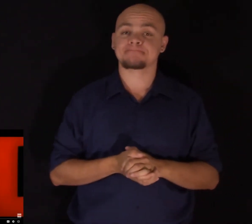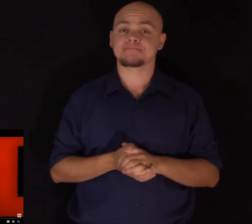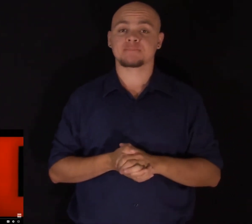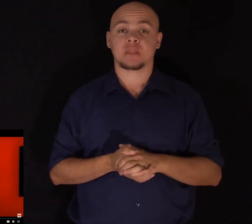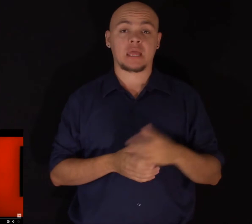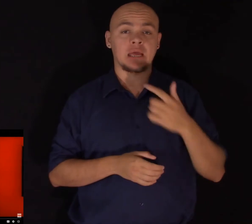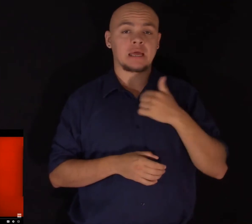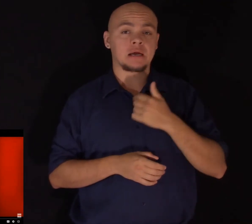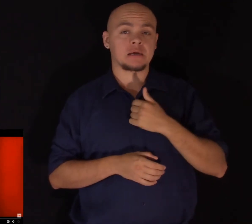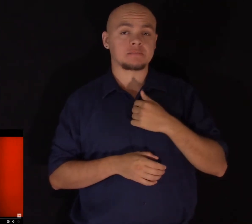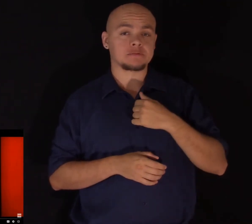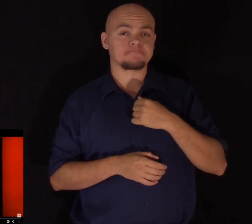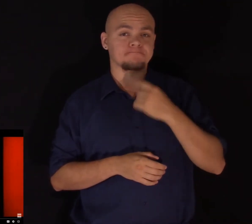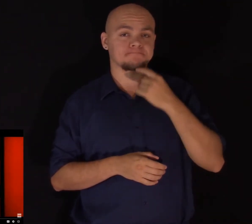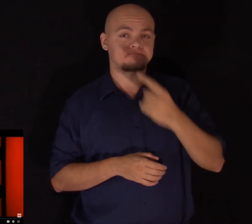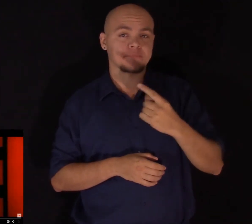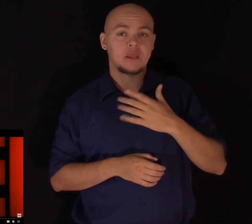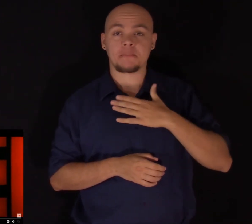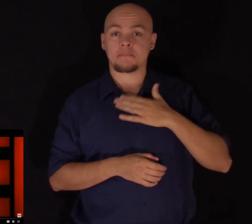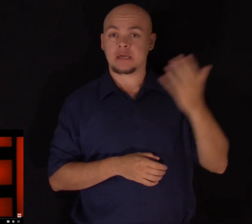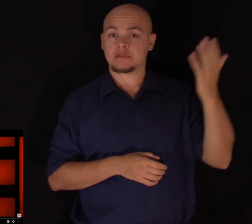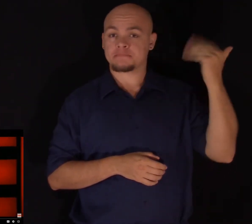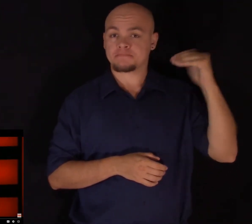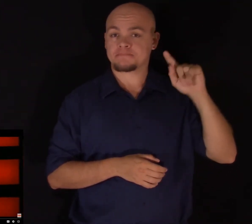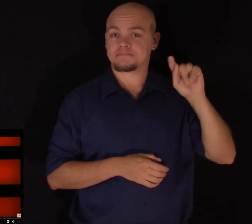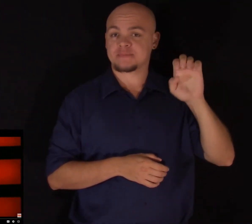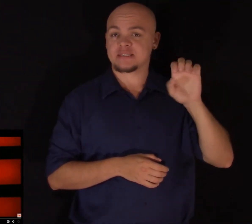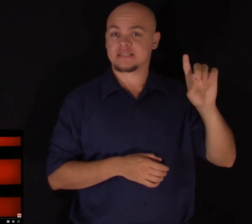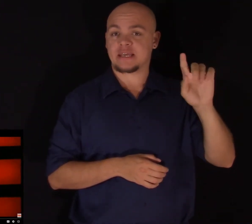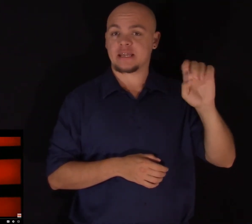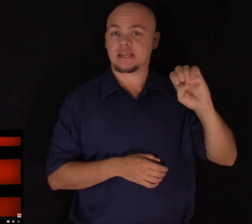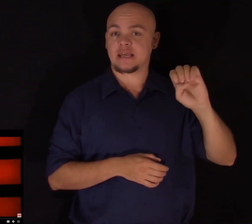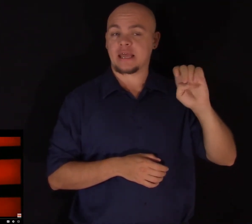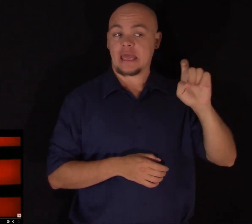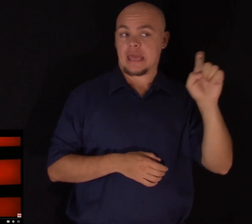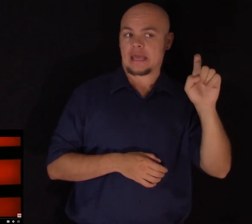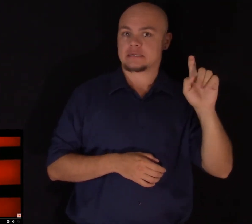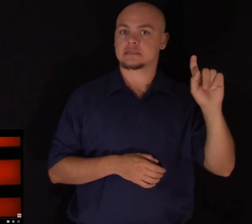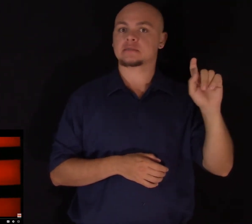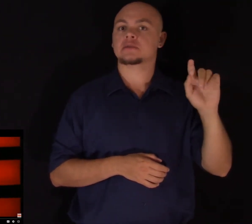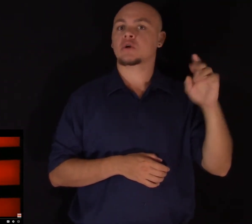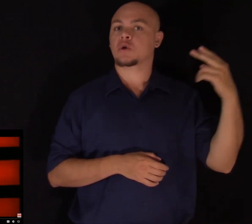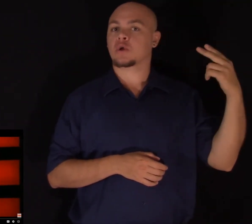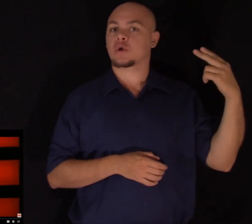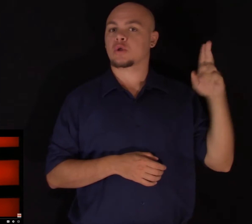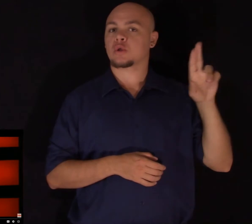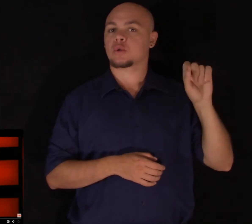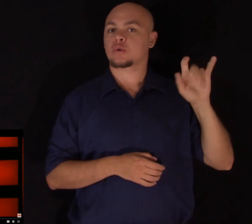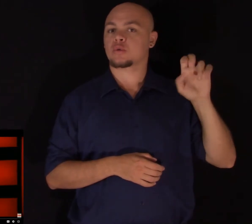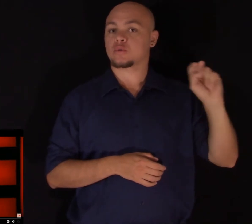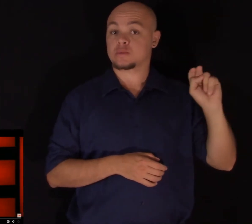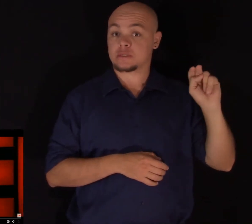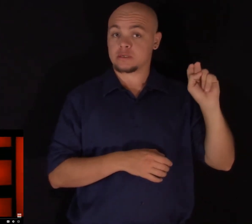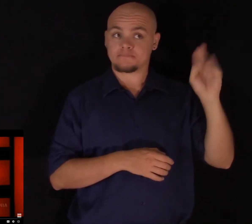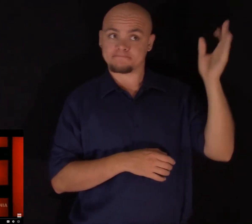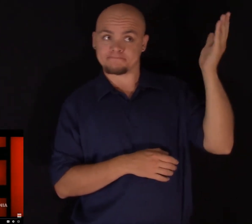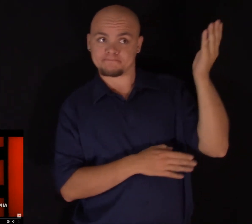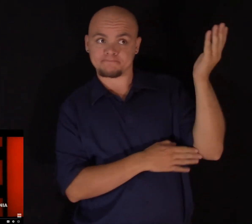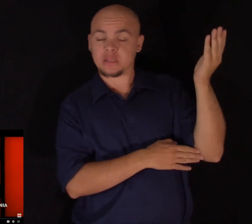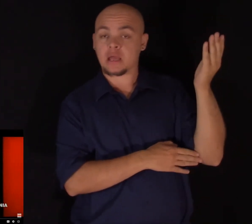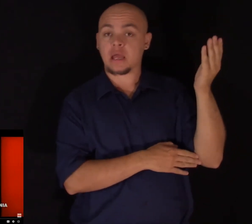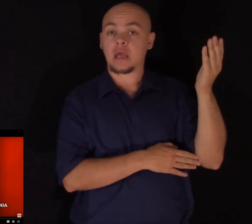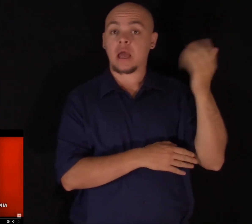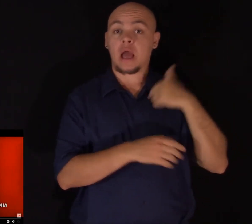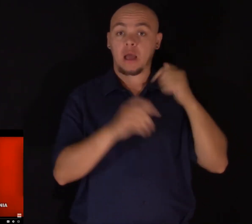I'm going to tell you a little bit about my TEDx Houston talk. I woke up the morning after I gave that talk with the